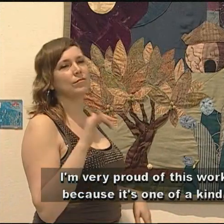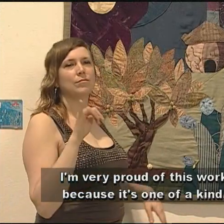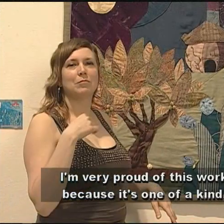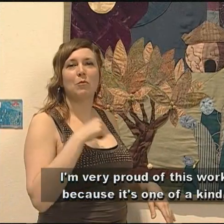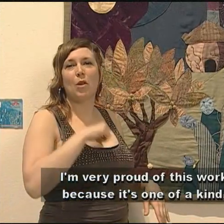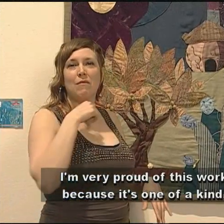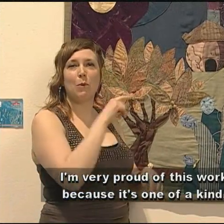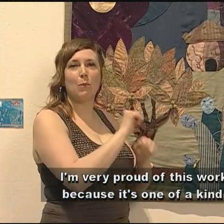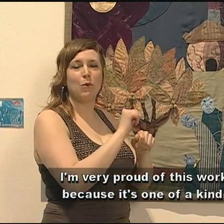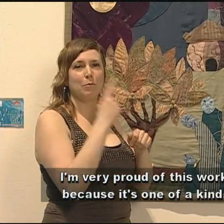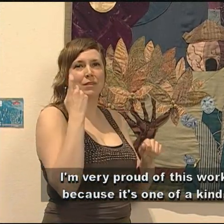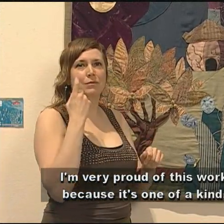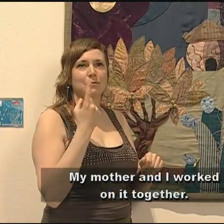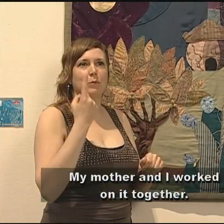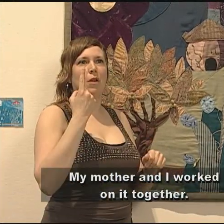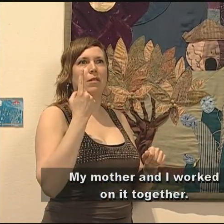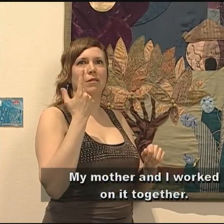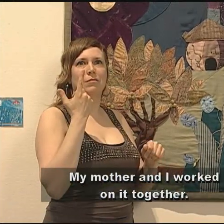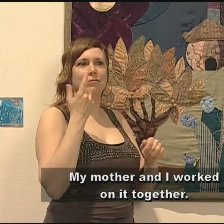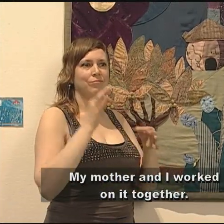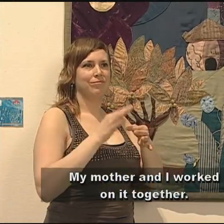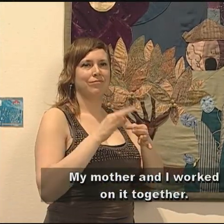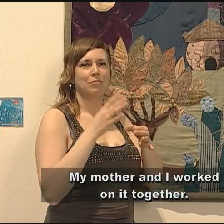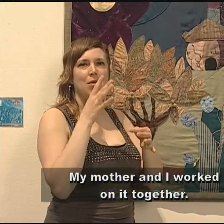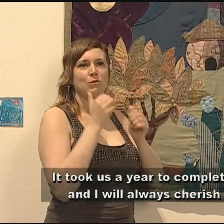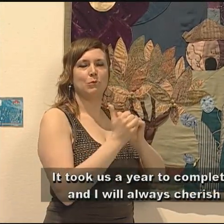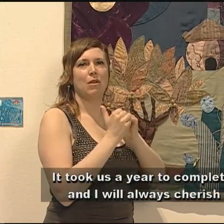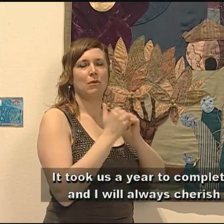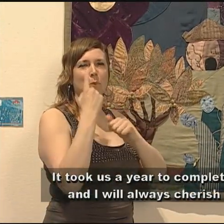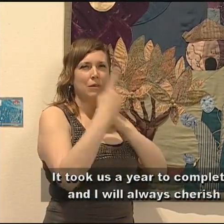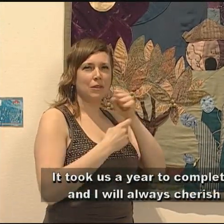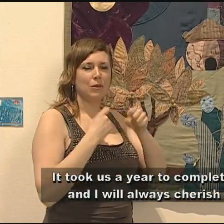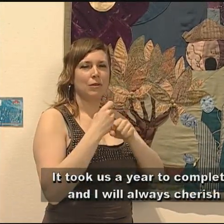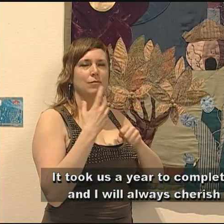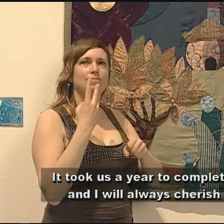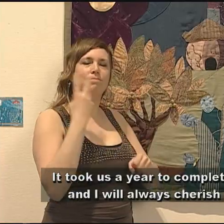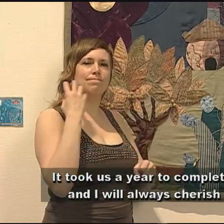I'm very proud of this work because it's one of a kind. My mother and I worked on it together. It took us a year to